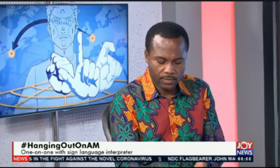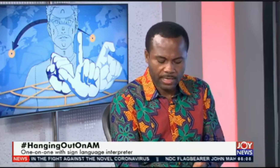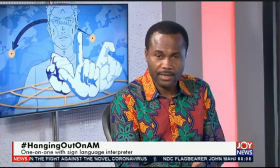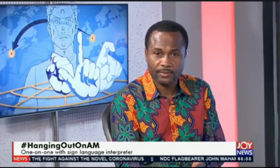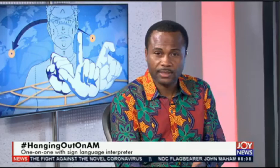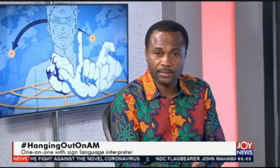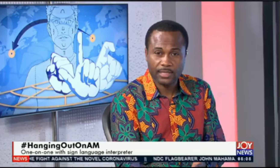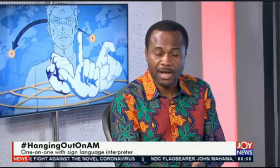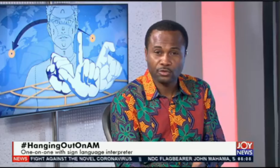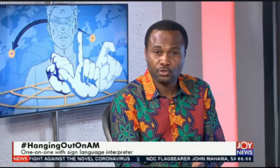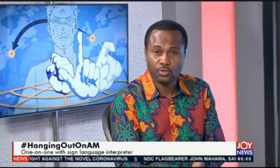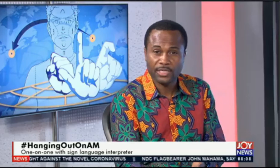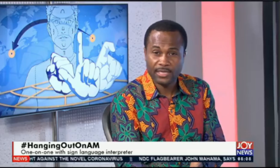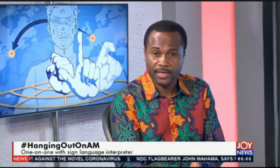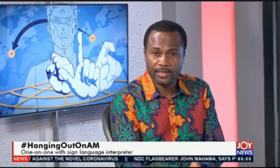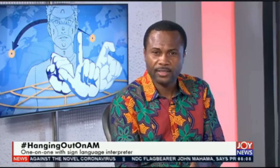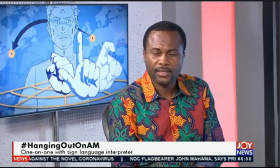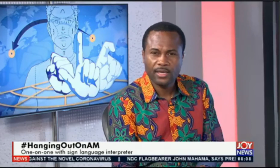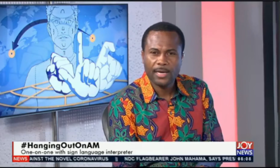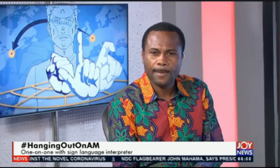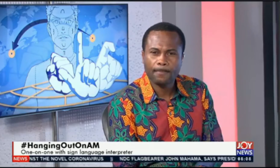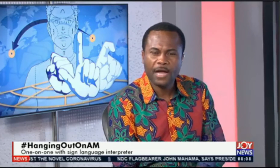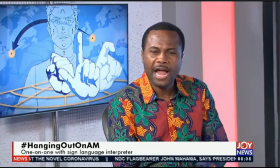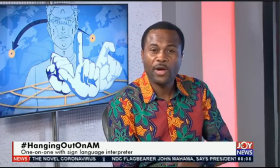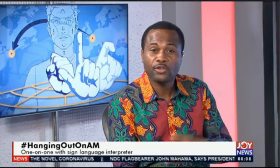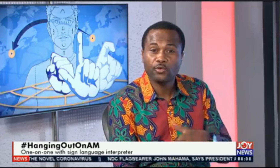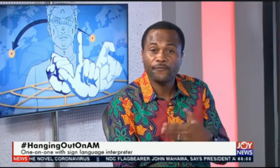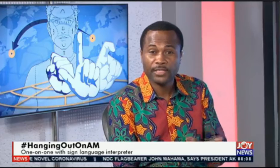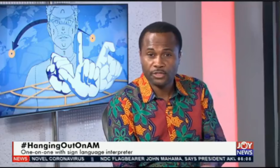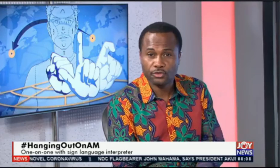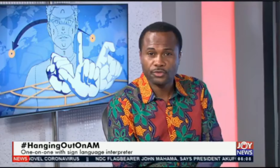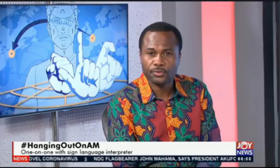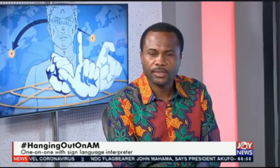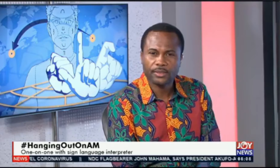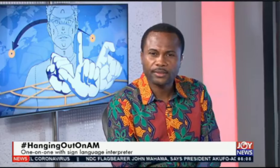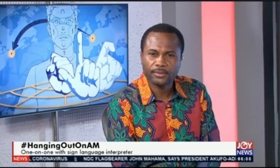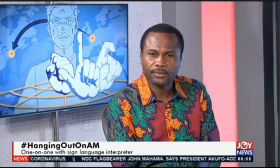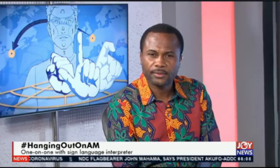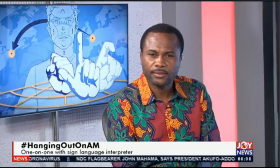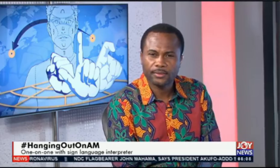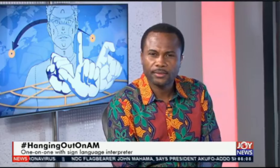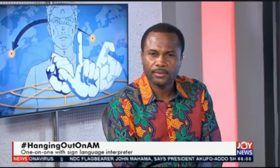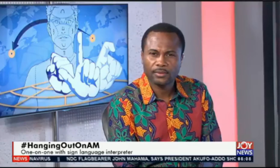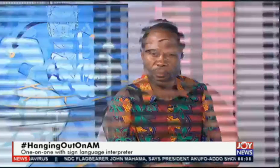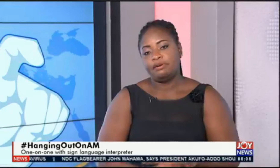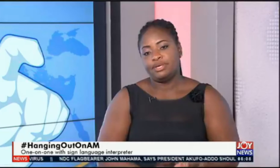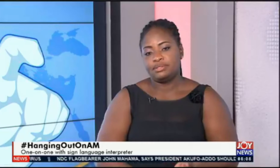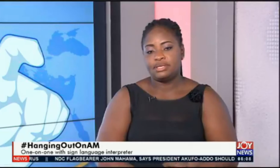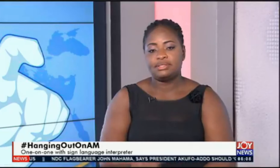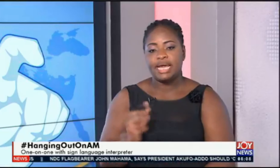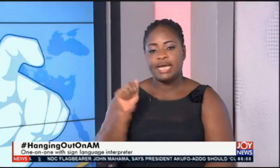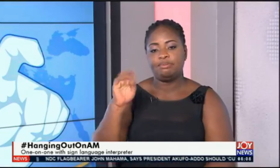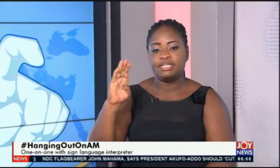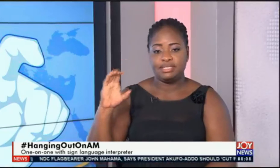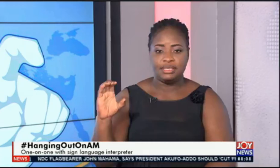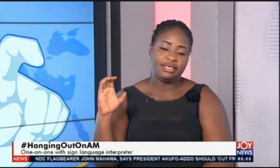how how you do the signing, how are you first introduced? Okay, you first learn the alphabet, that